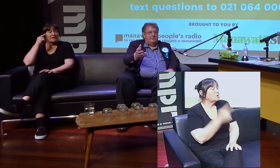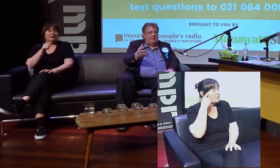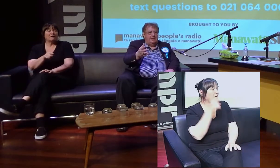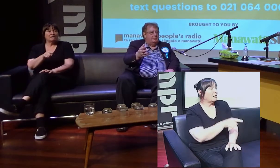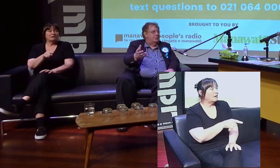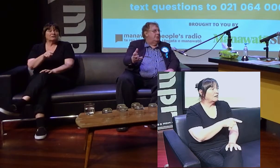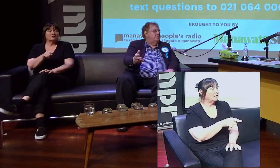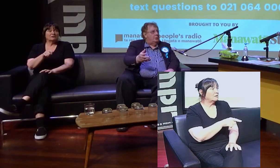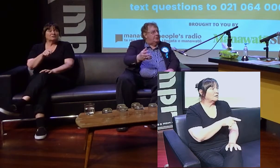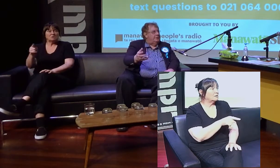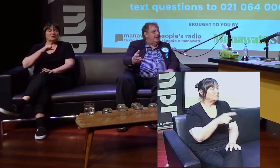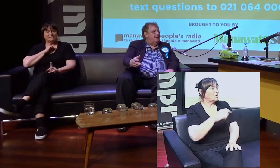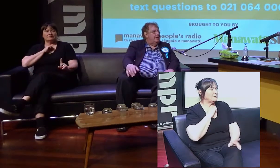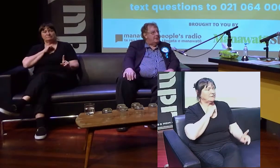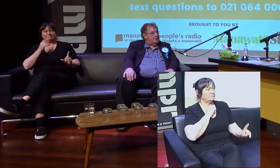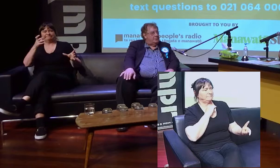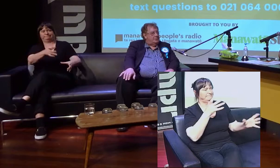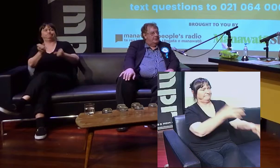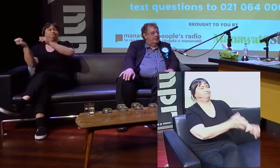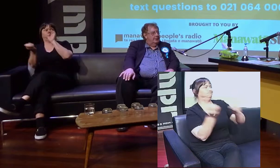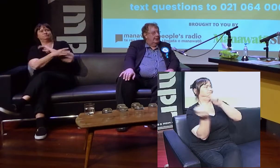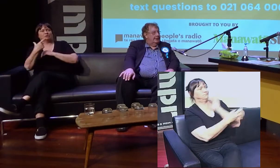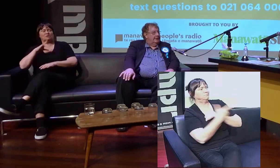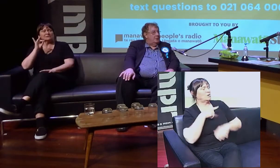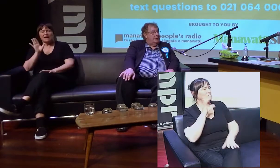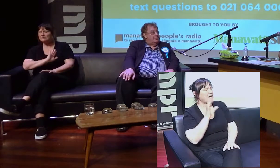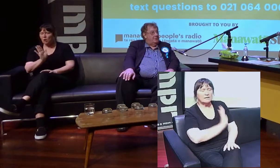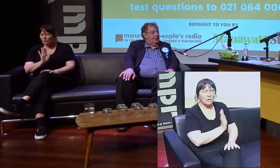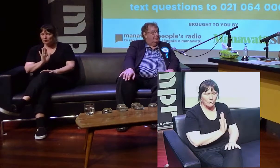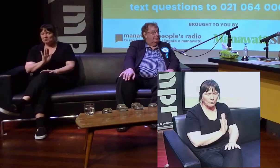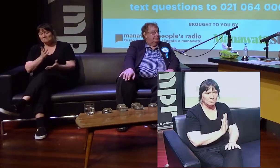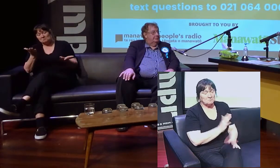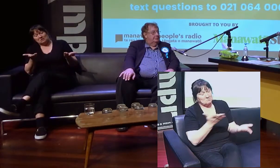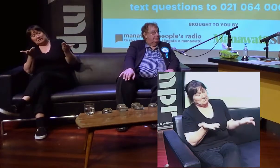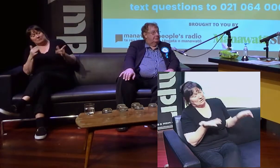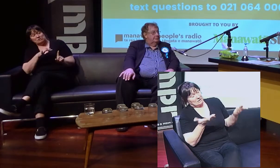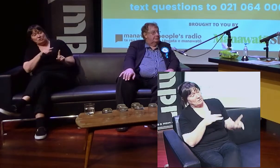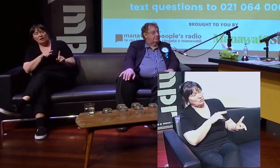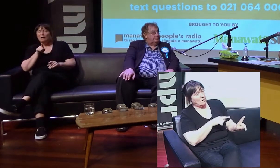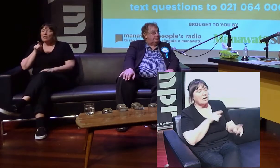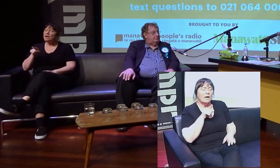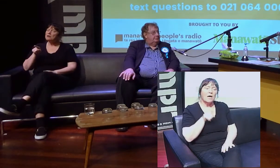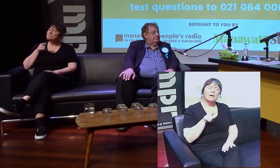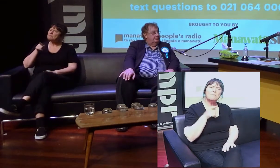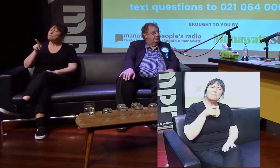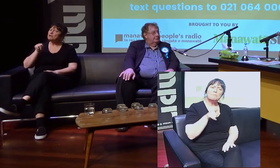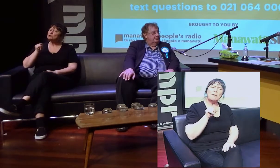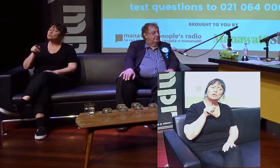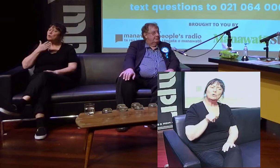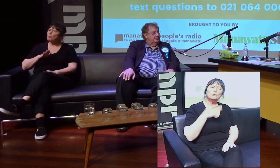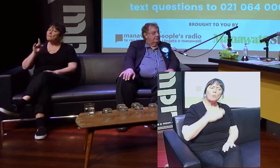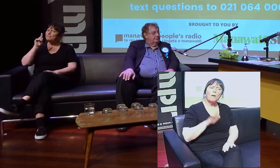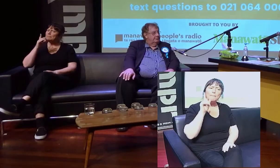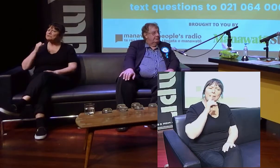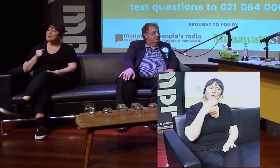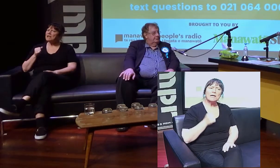you need to be hung, drawn and quartered in any way, shape or form. You are what you are. But you don't want people, for example, to